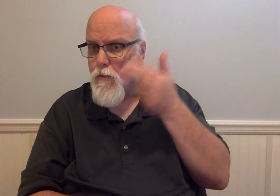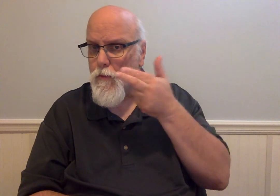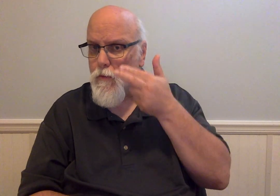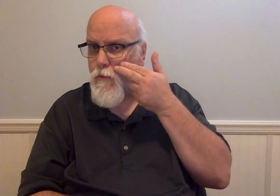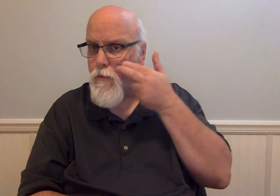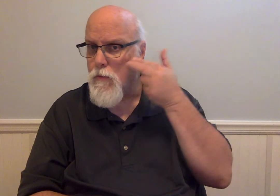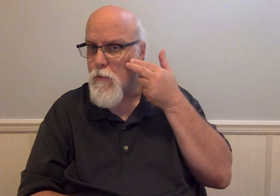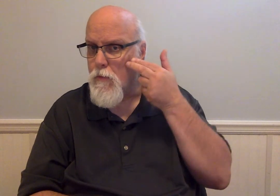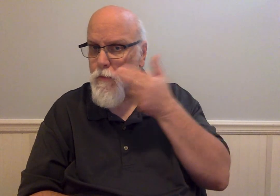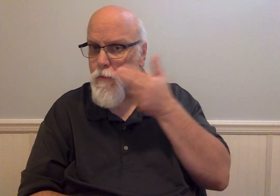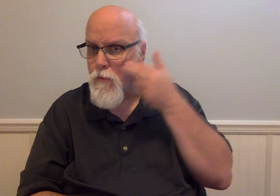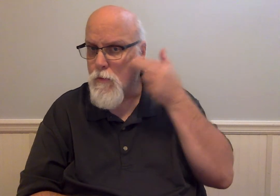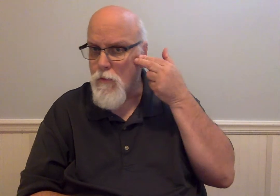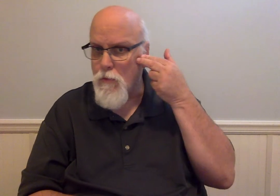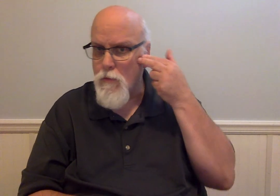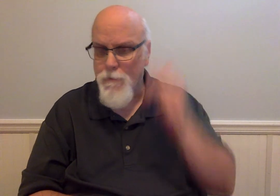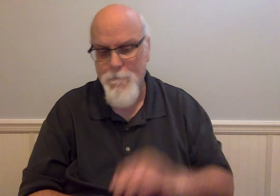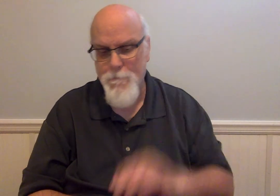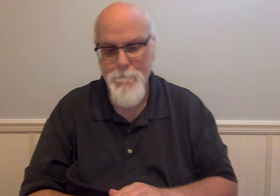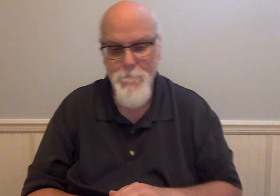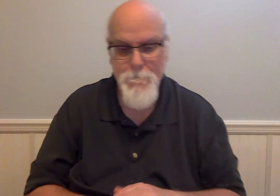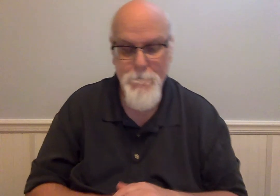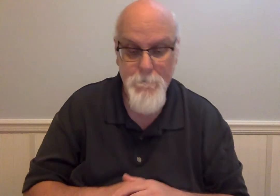you drag across your cheekbone.